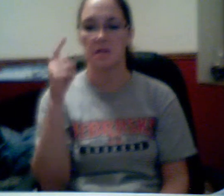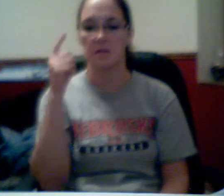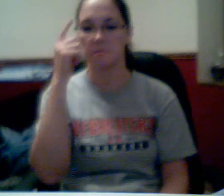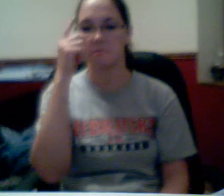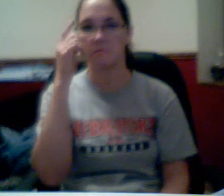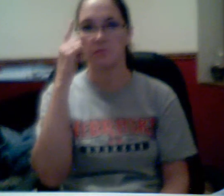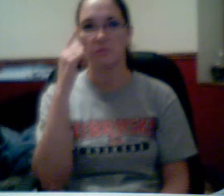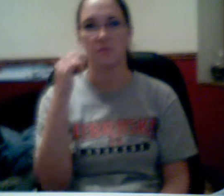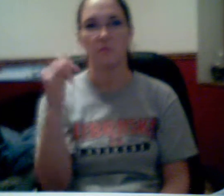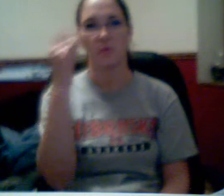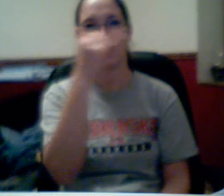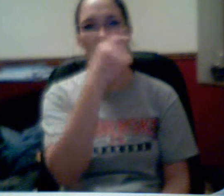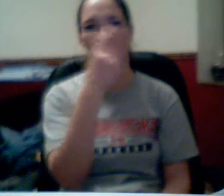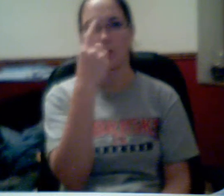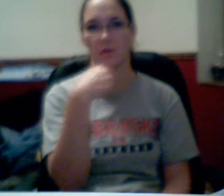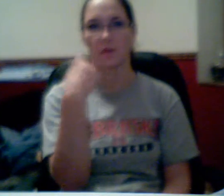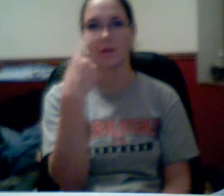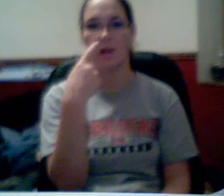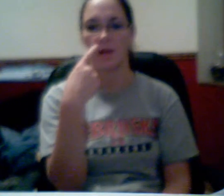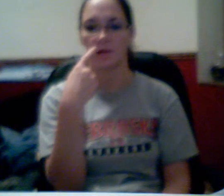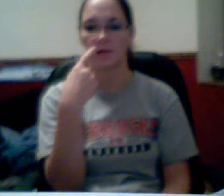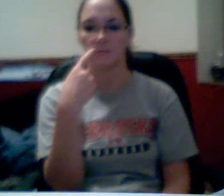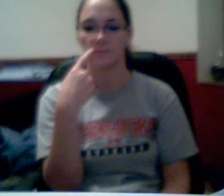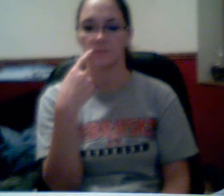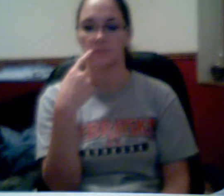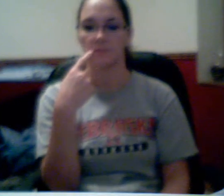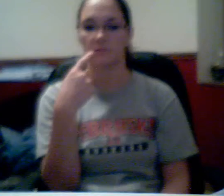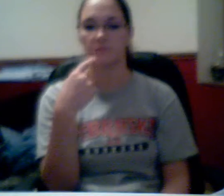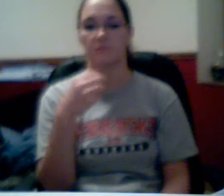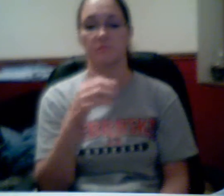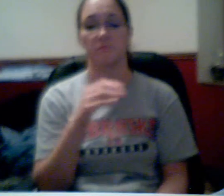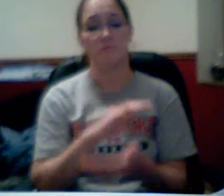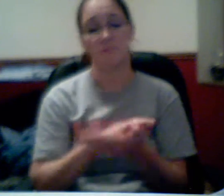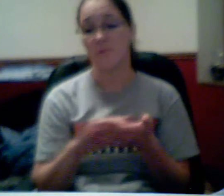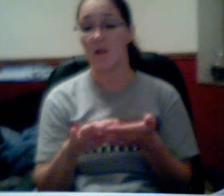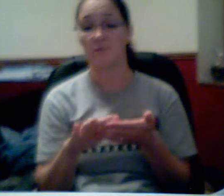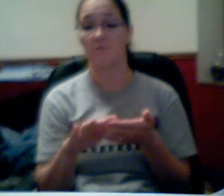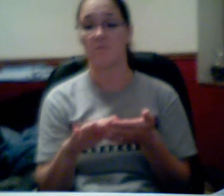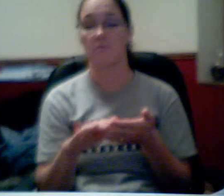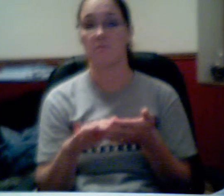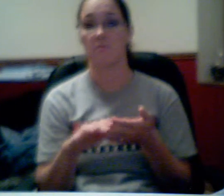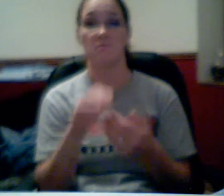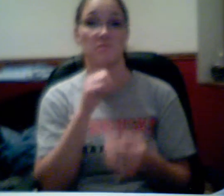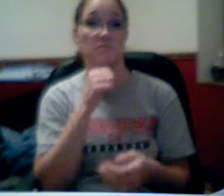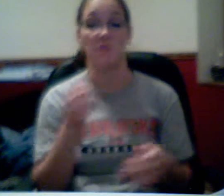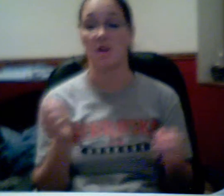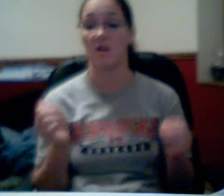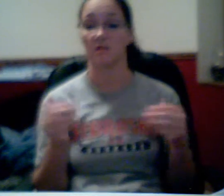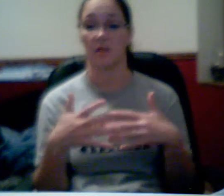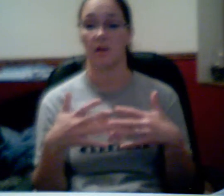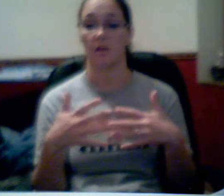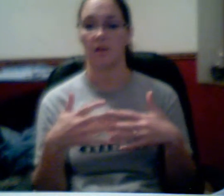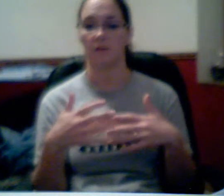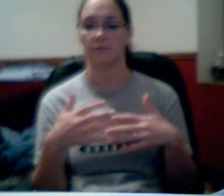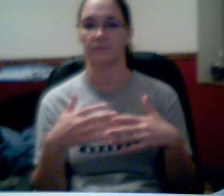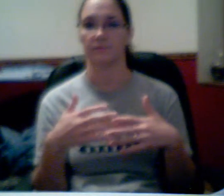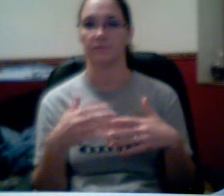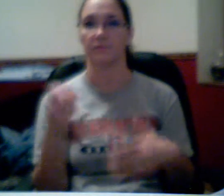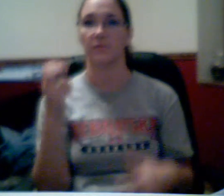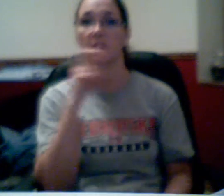Laura said. "I can help, Pa. I know I can." The mowing machine had cost so much that Pa had no money left to pay for